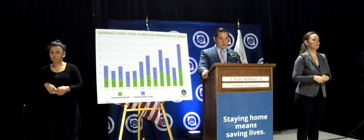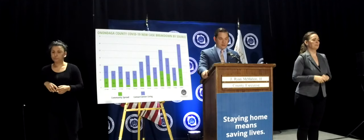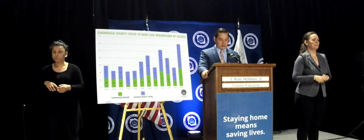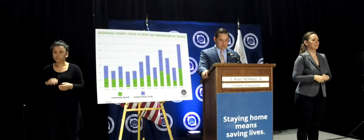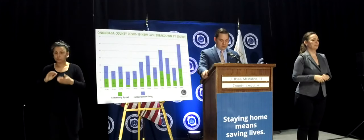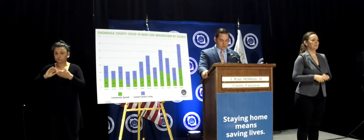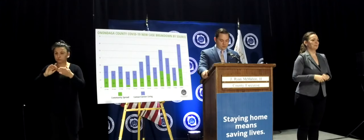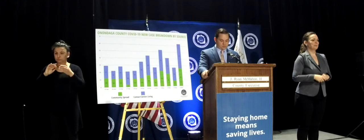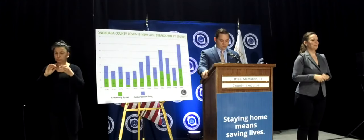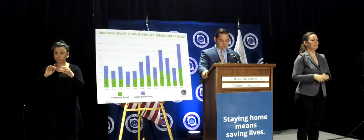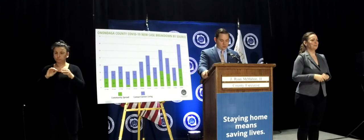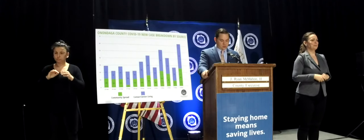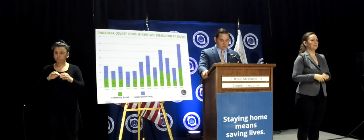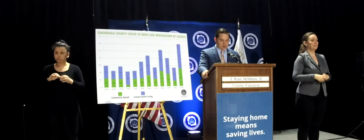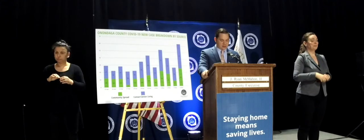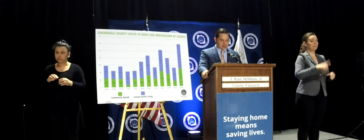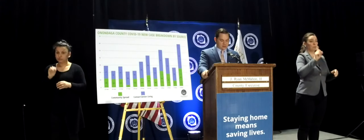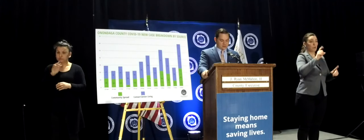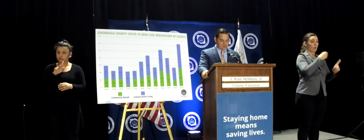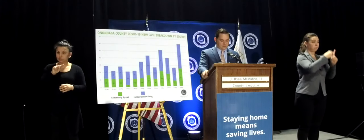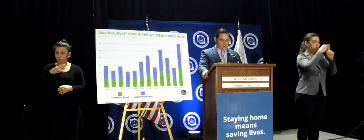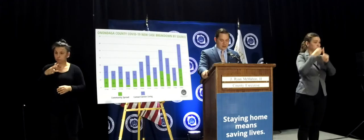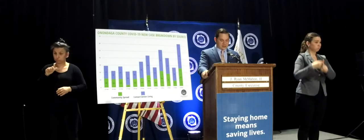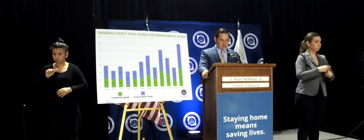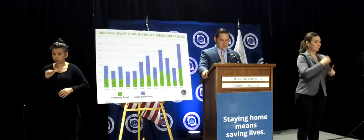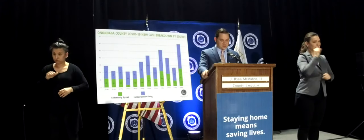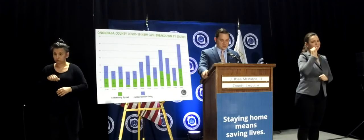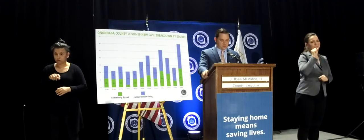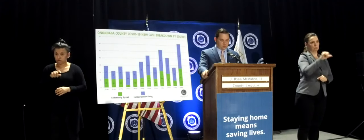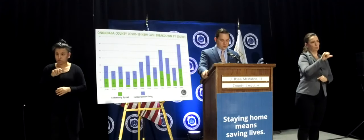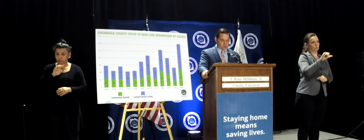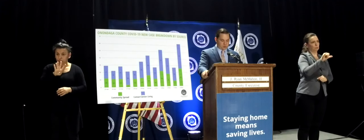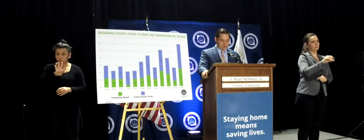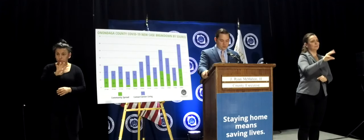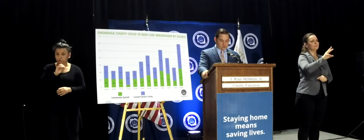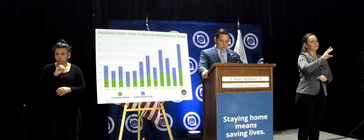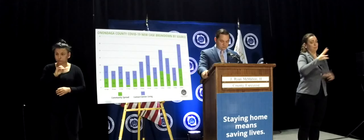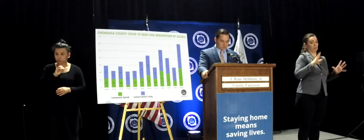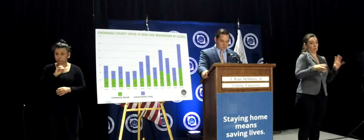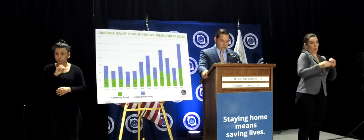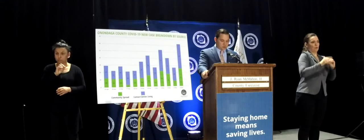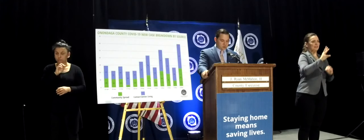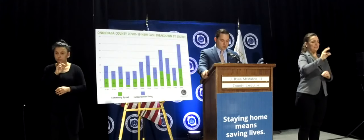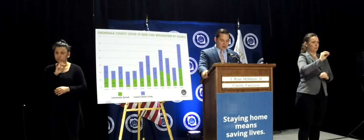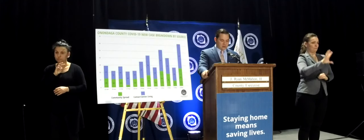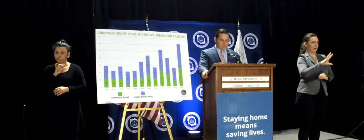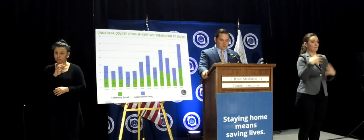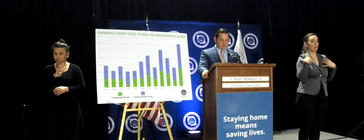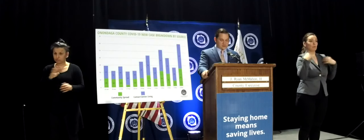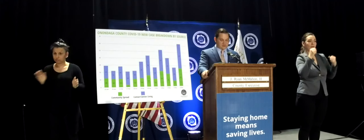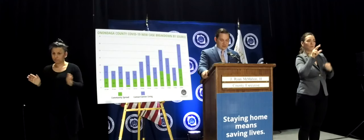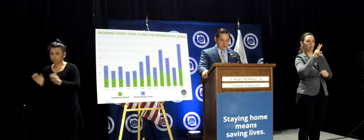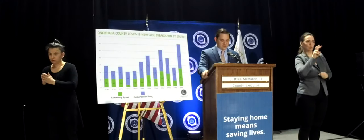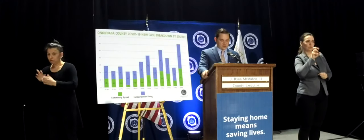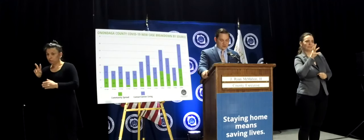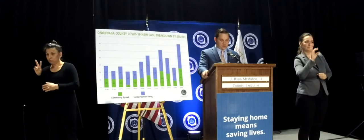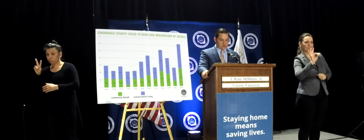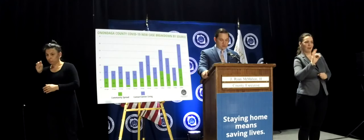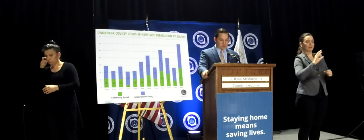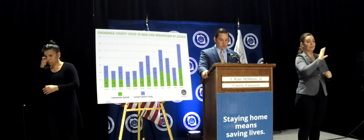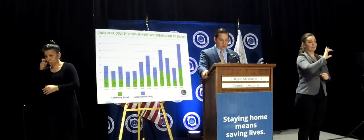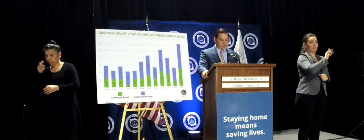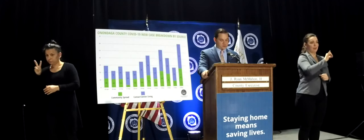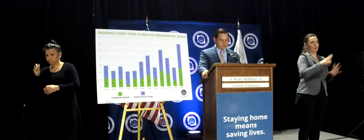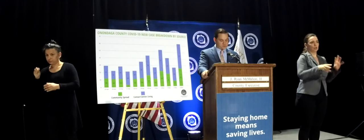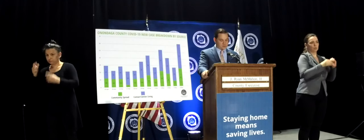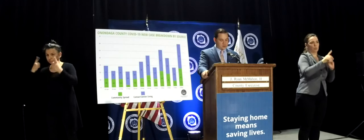cases, 29 recoveries. Manlius, 59 cases, 42 recoveries. DeWitt, 57 cases,